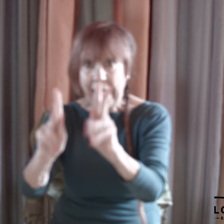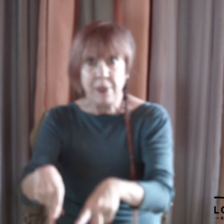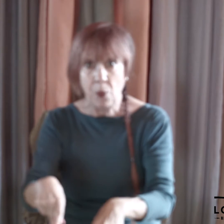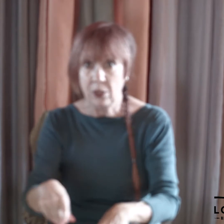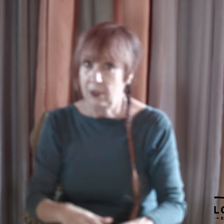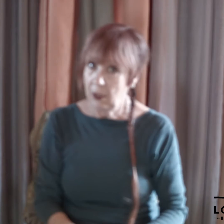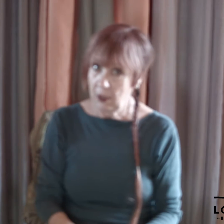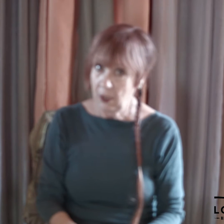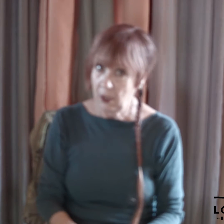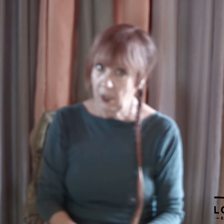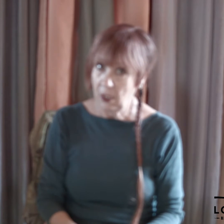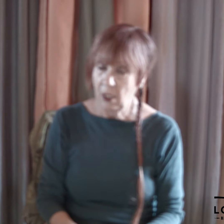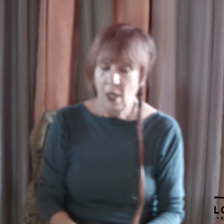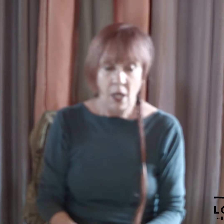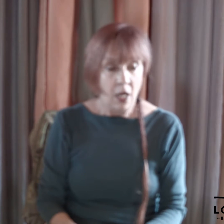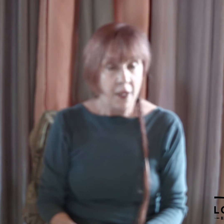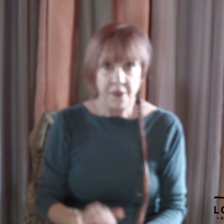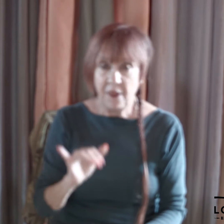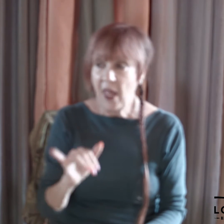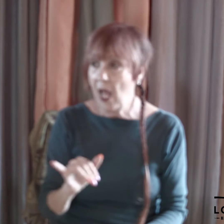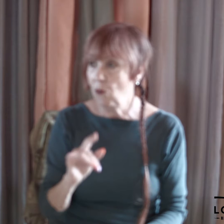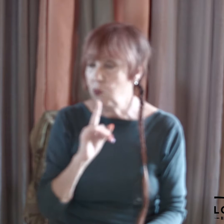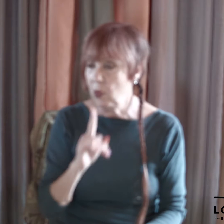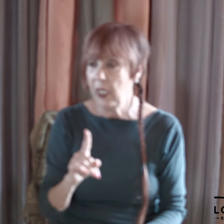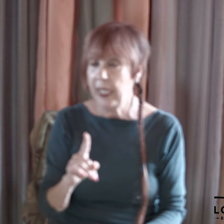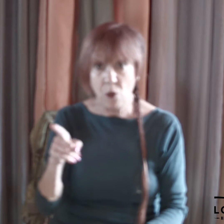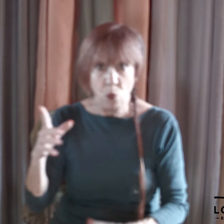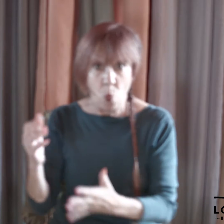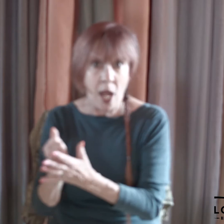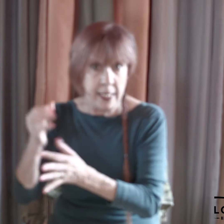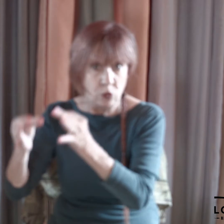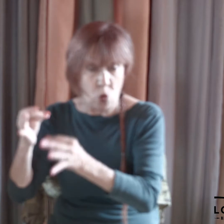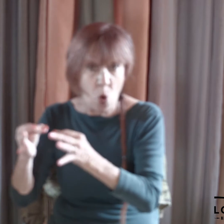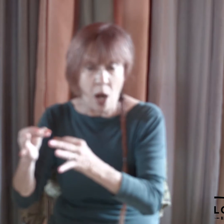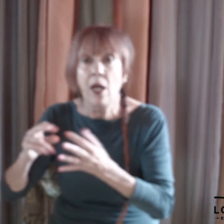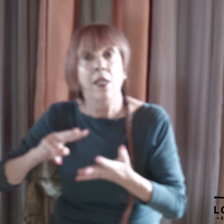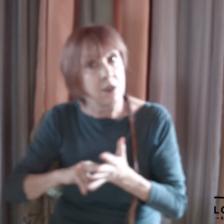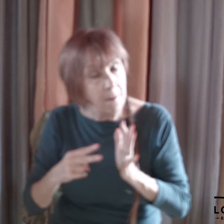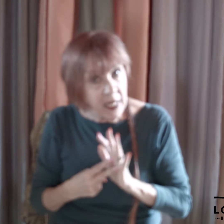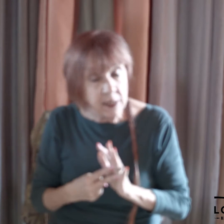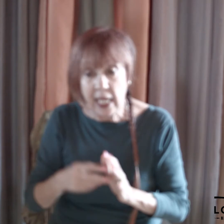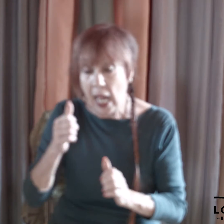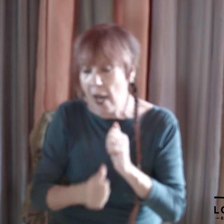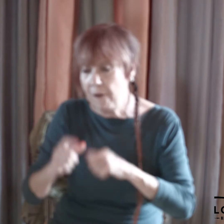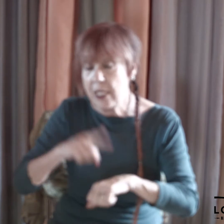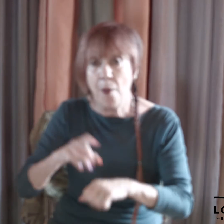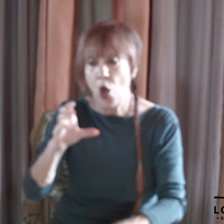person. And this having won the day in the court means that every time a